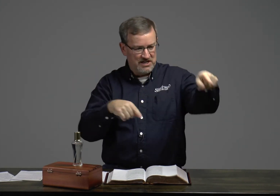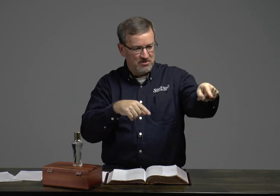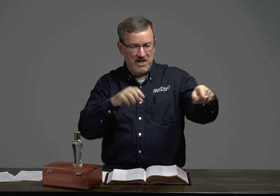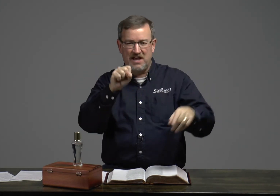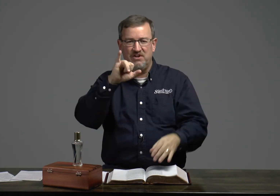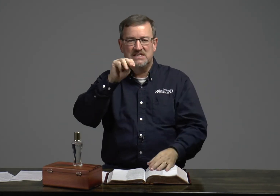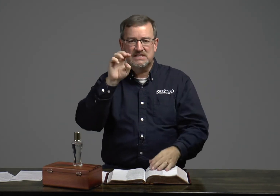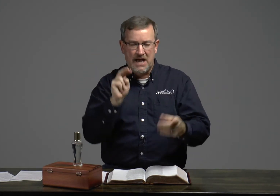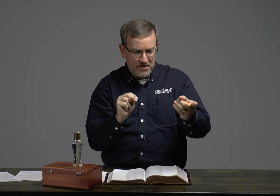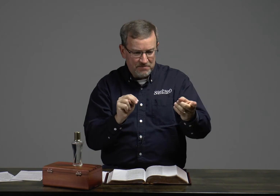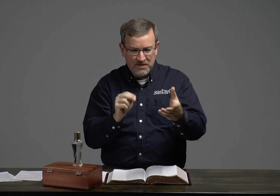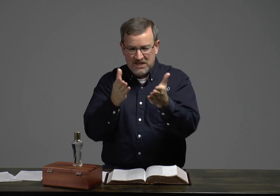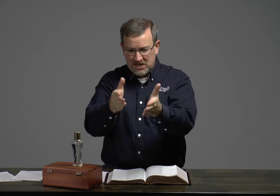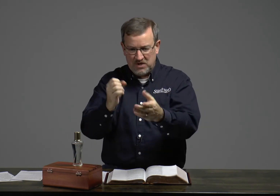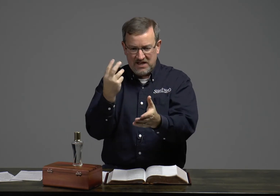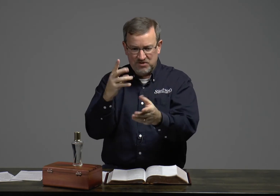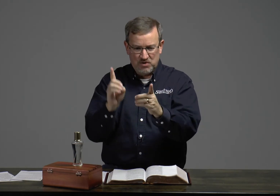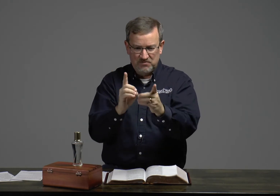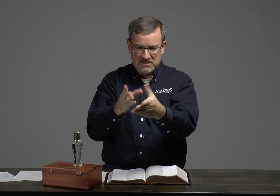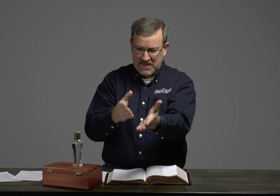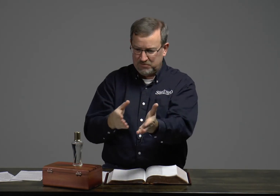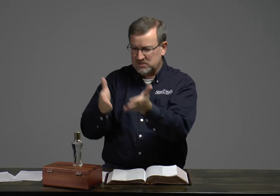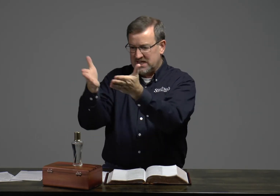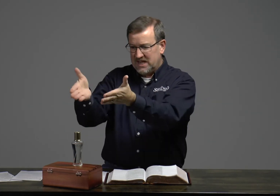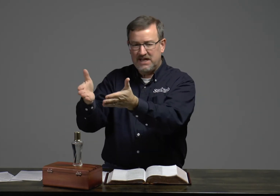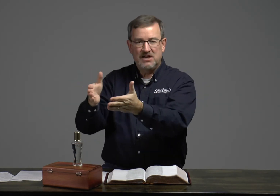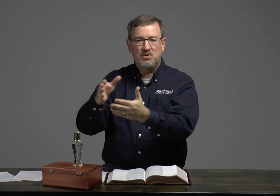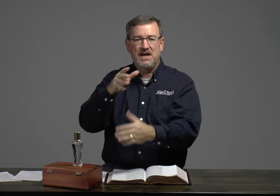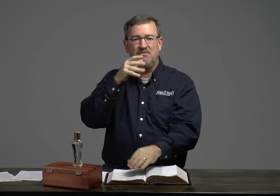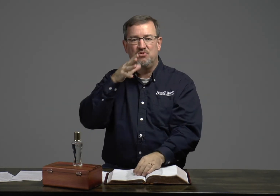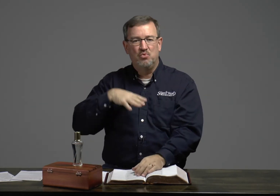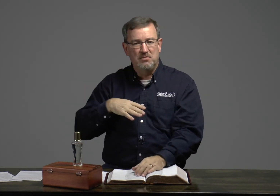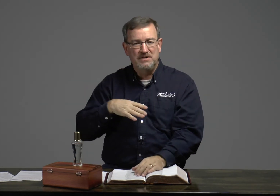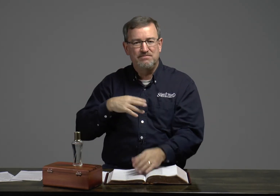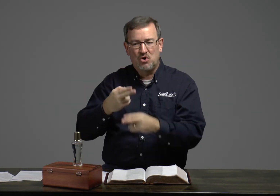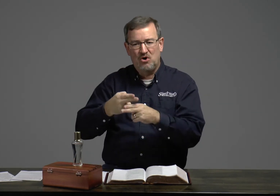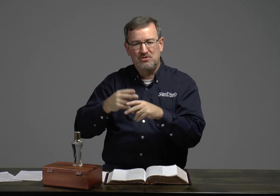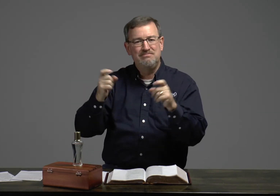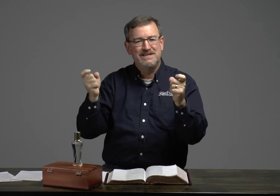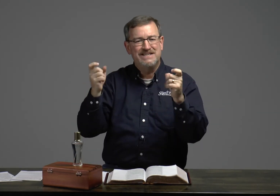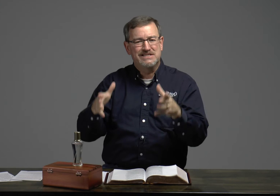we have Simon, here we have the 12 disciples, and here we have the woman called a